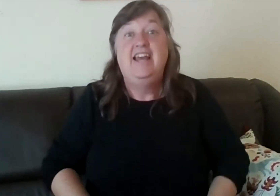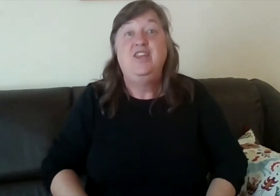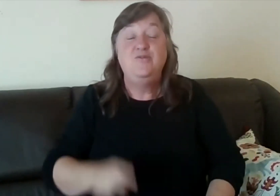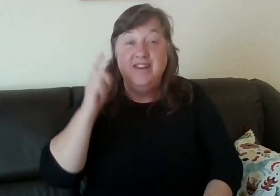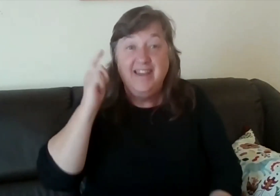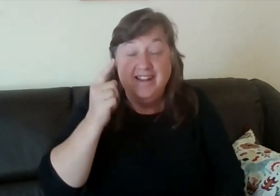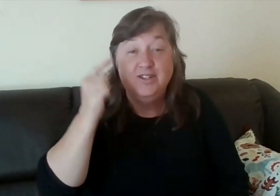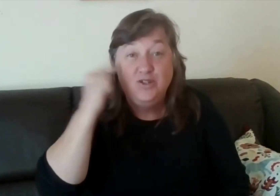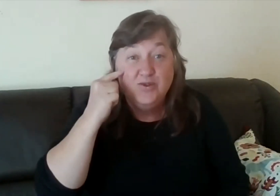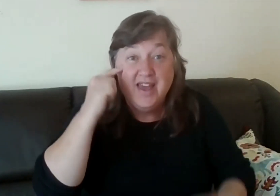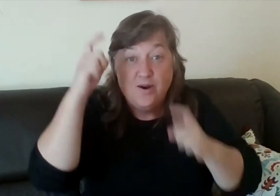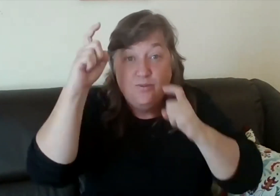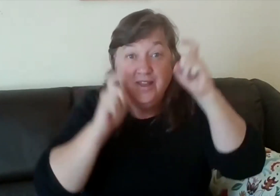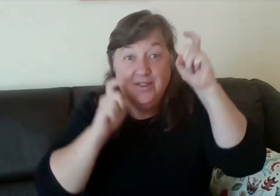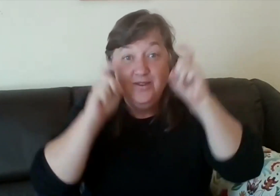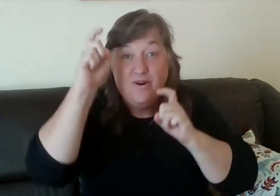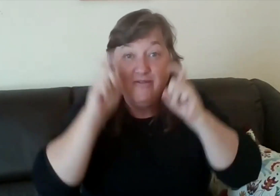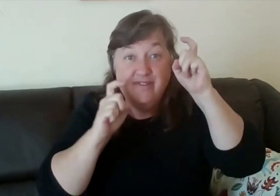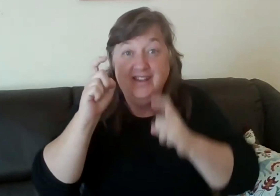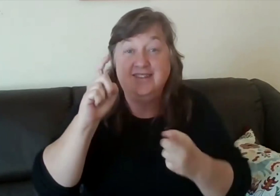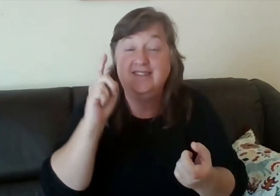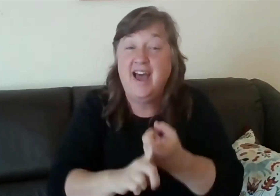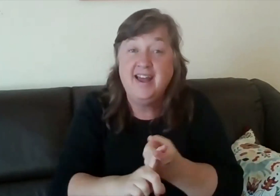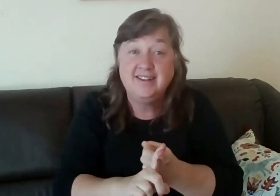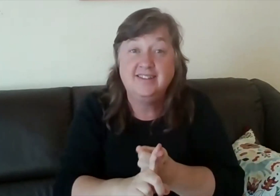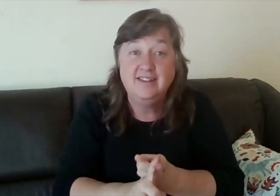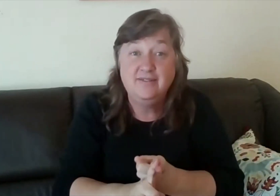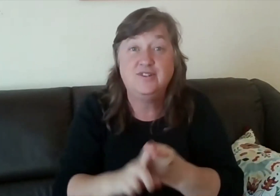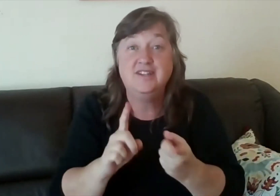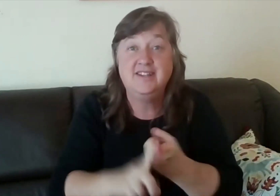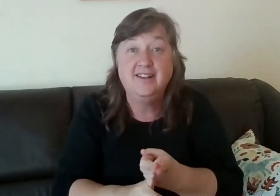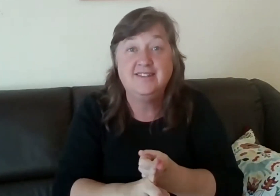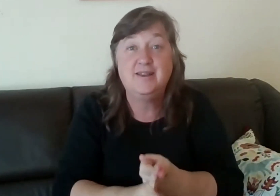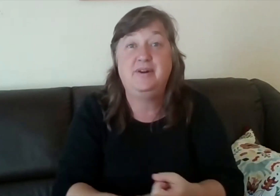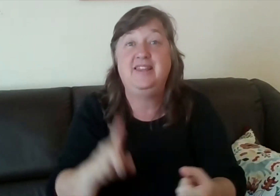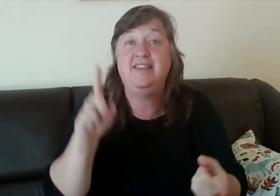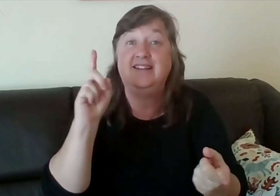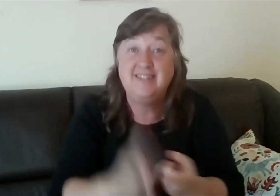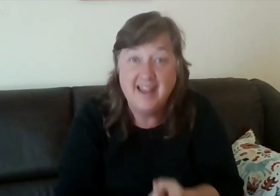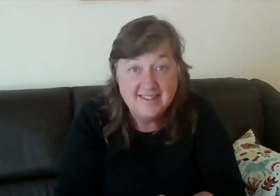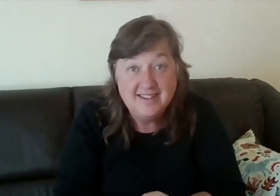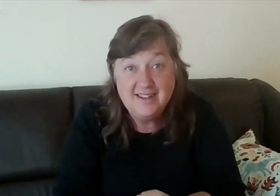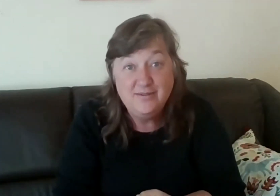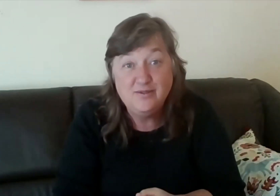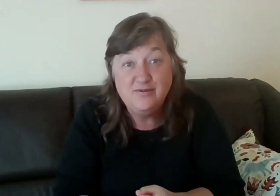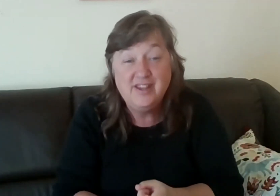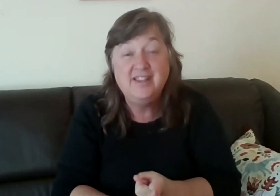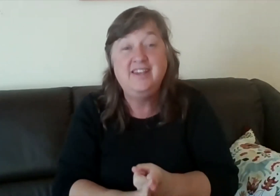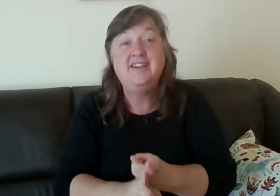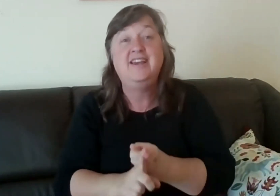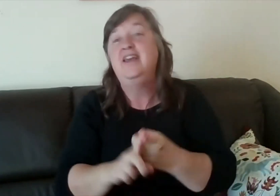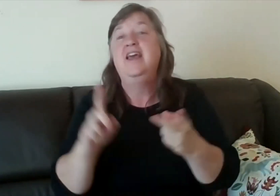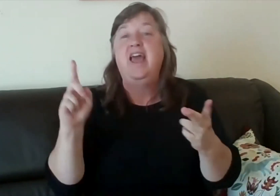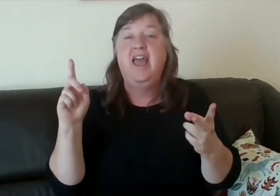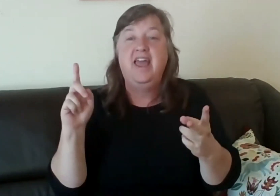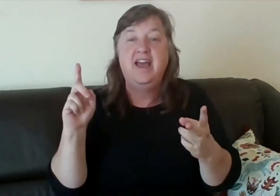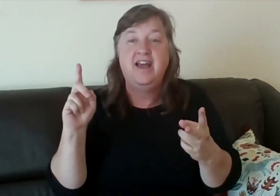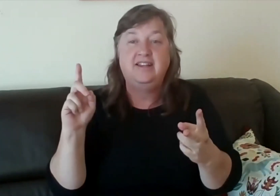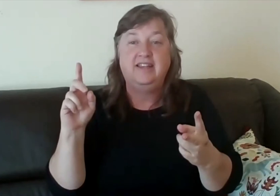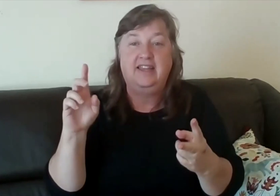You need to do that with your face. That delivers and tells somebody the intensity of your feeling, and it